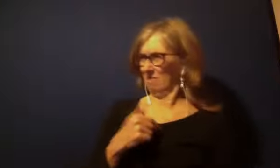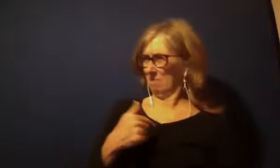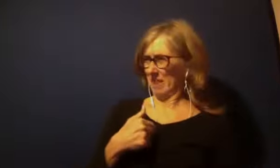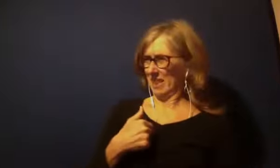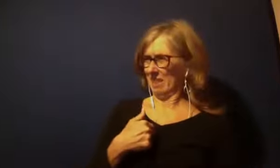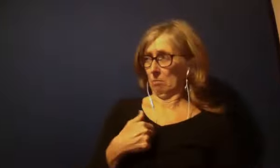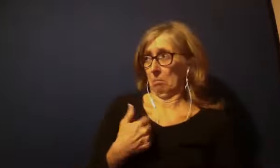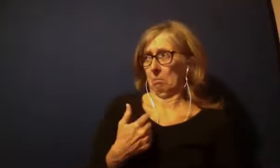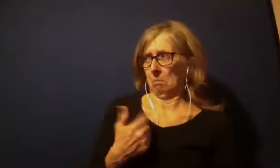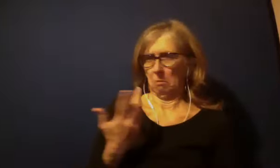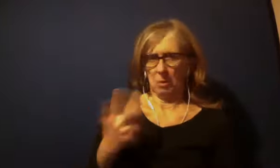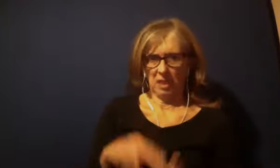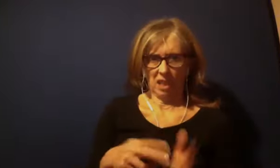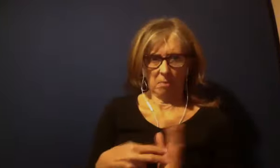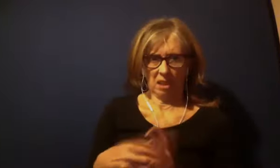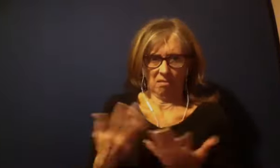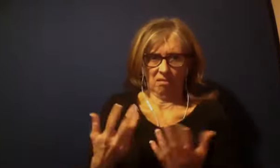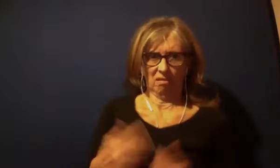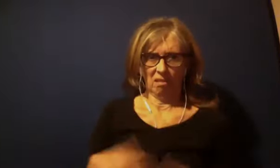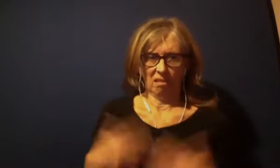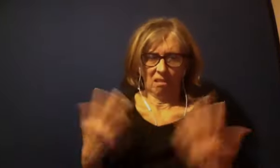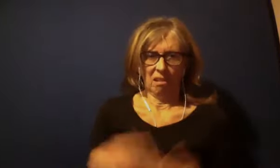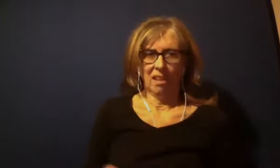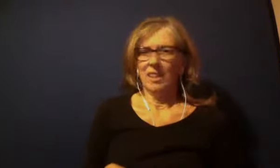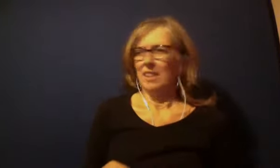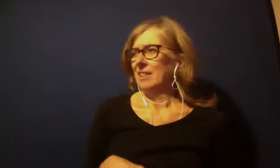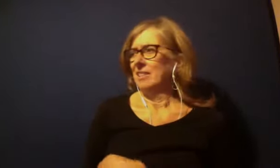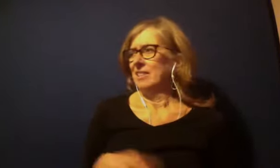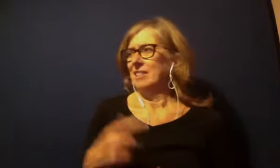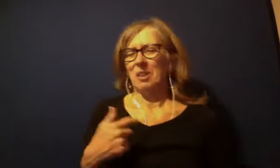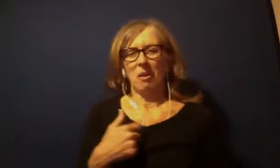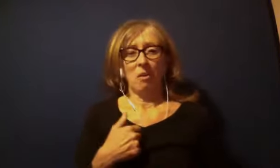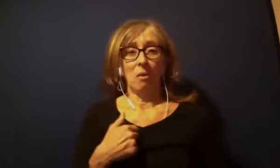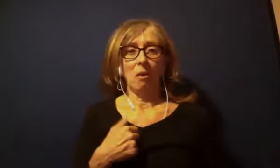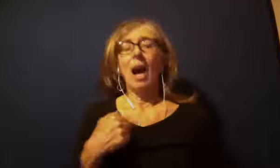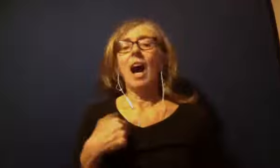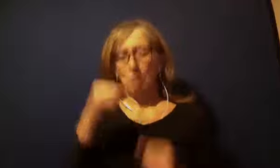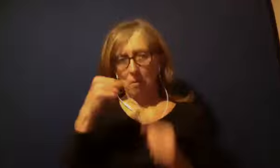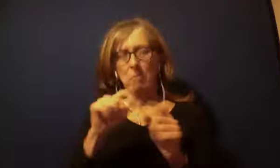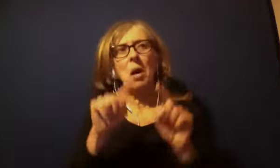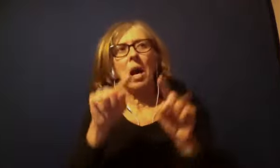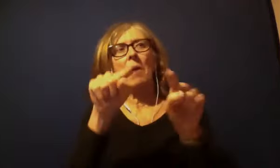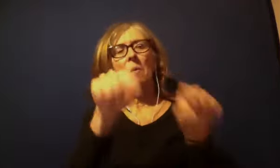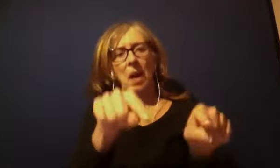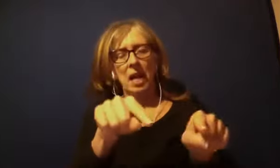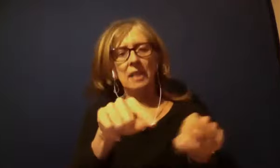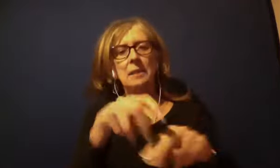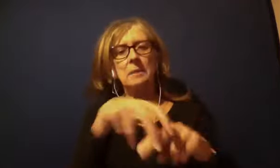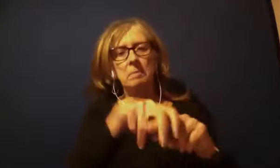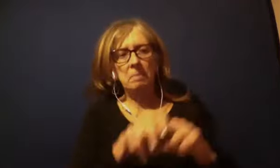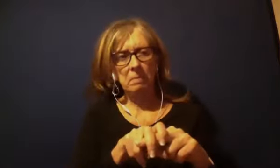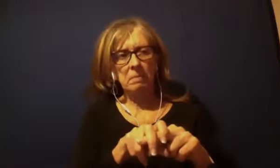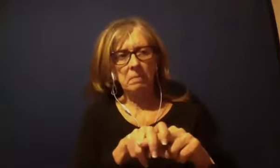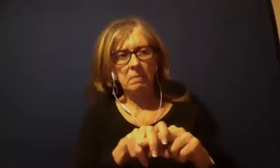remember anything more than just spinning on my heels and probably leaving after the first 15 minutes. I mean, after I saw all the Gothic writing and, you know,